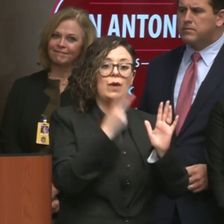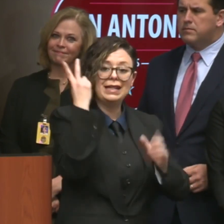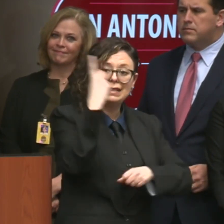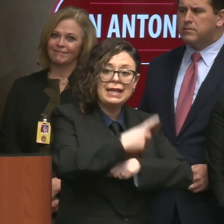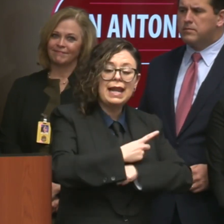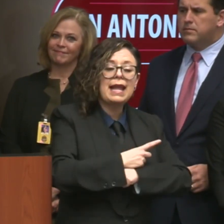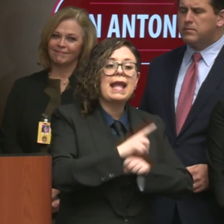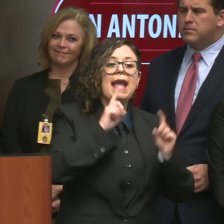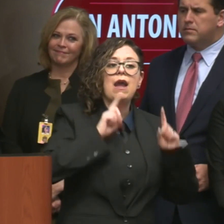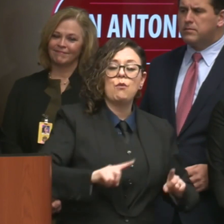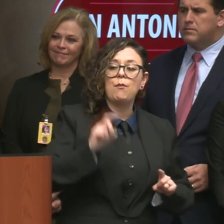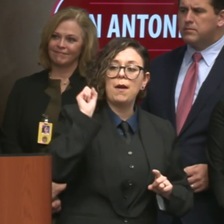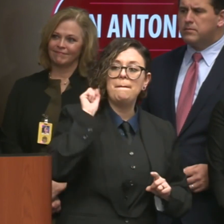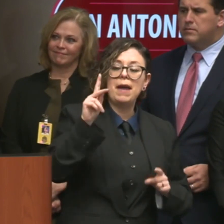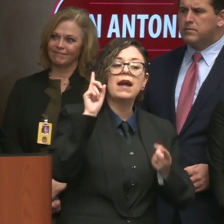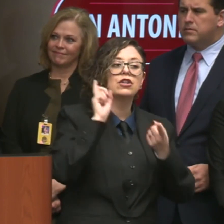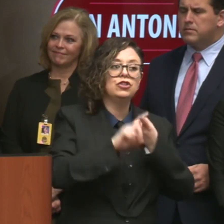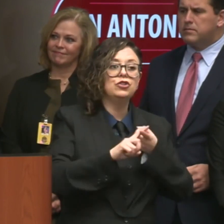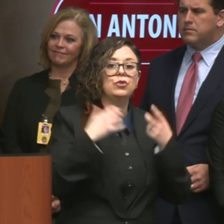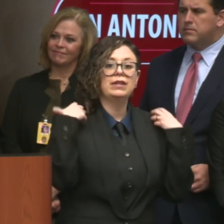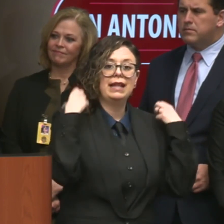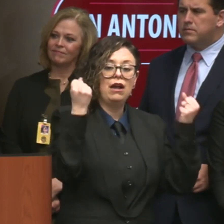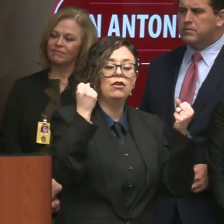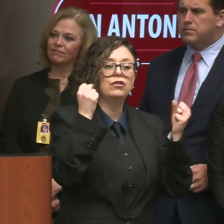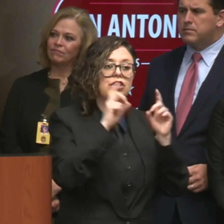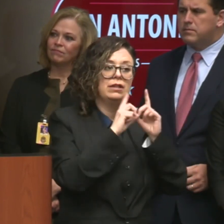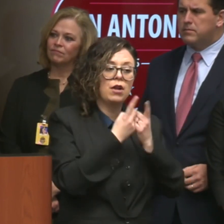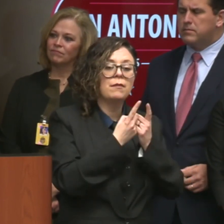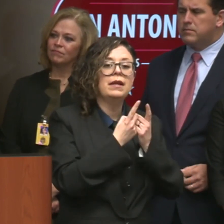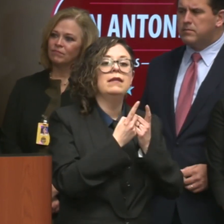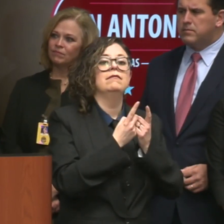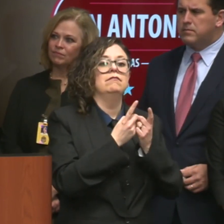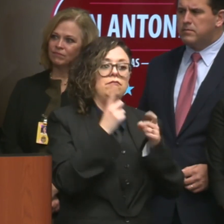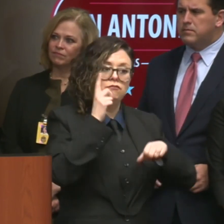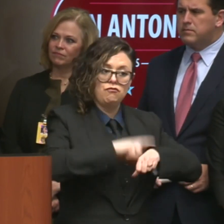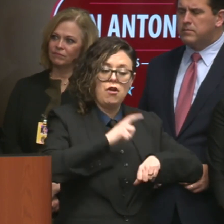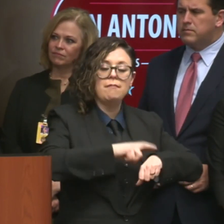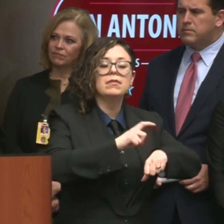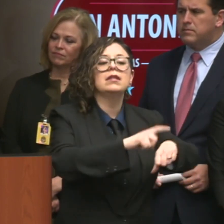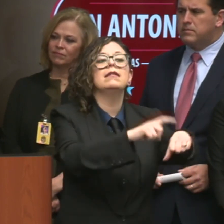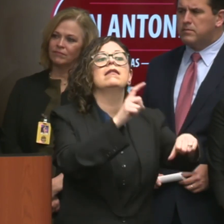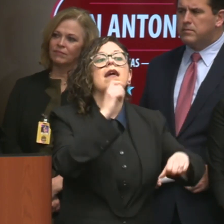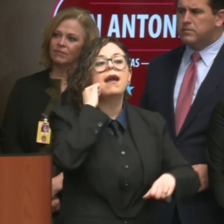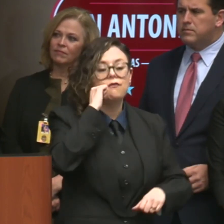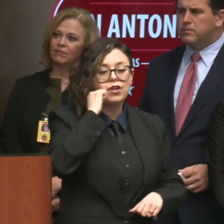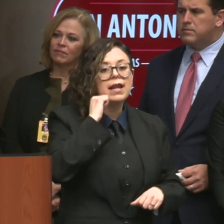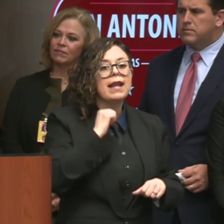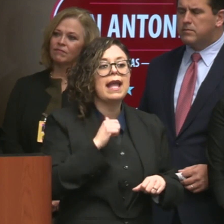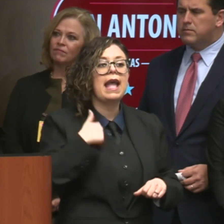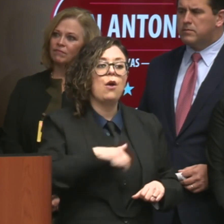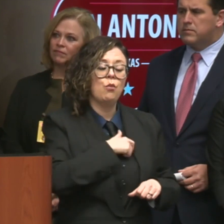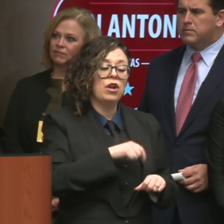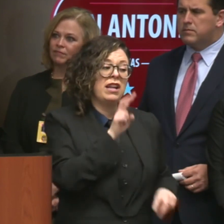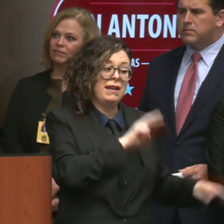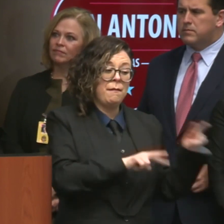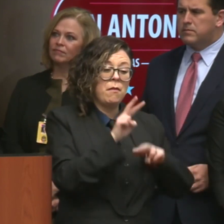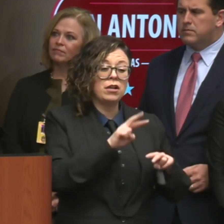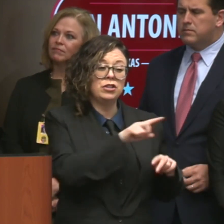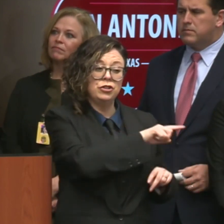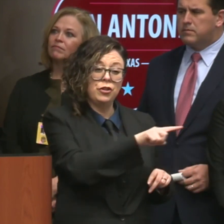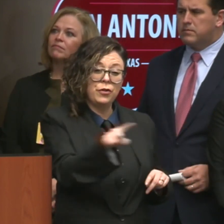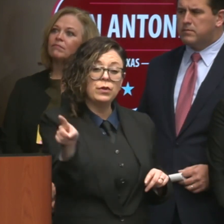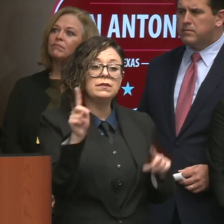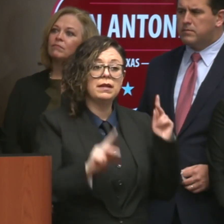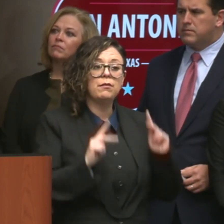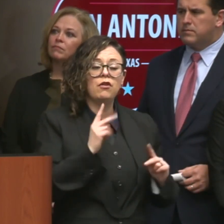health department promptly every single day. And we will be following each one of those returning travelers for a period of 14 days from the